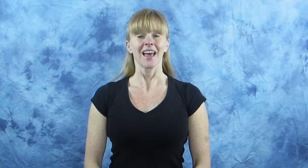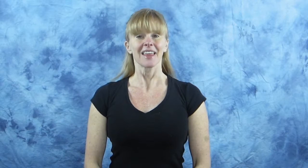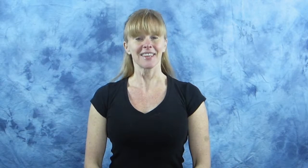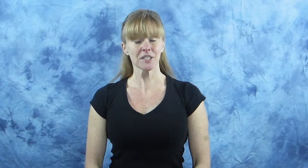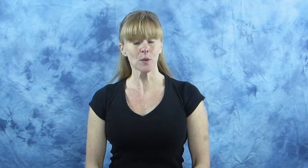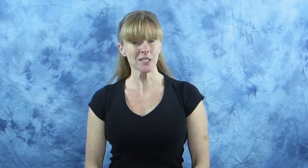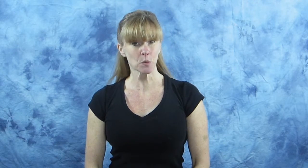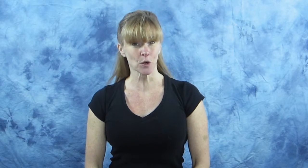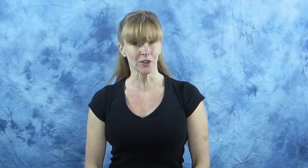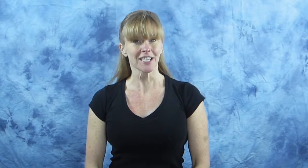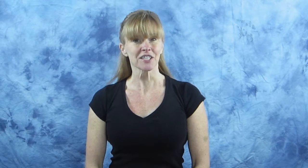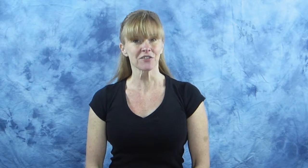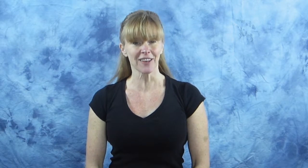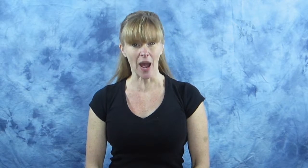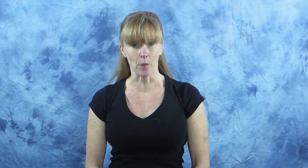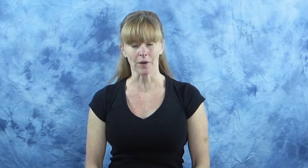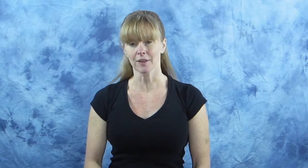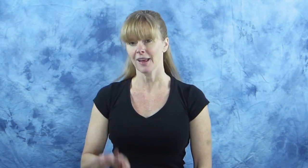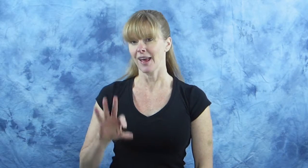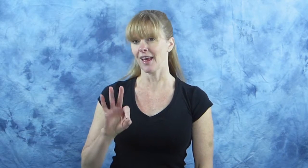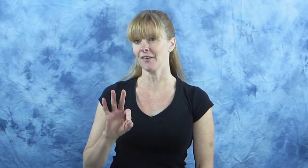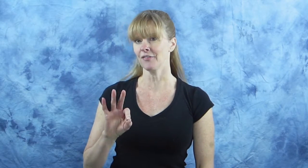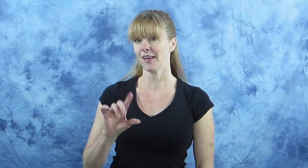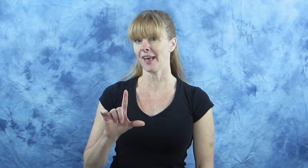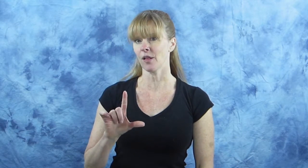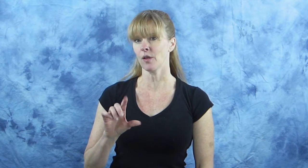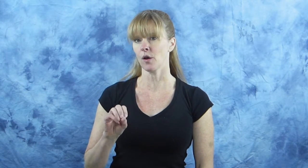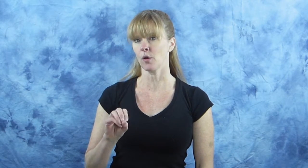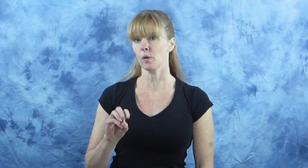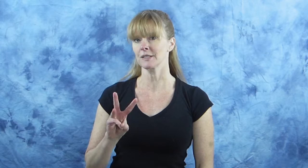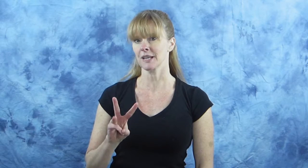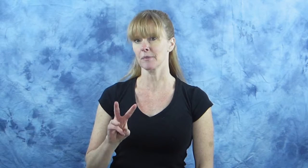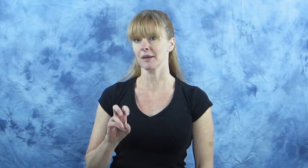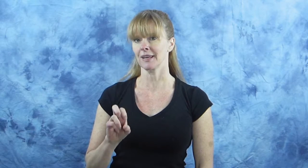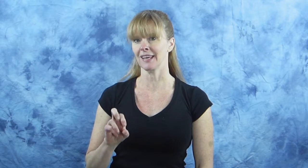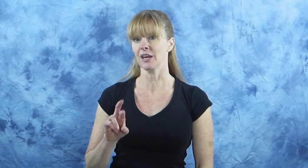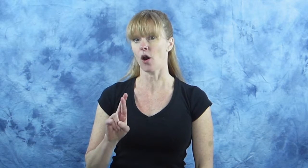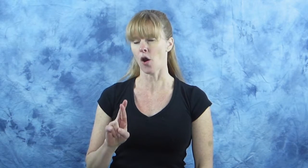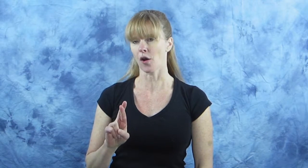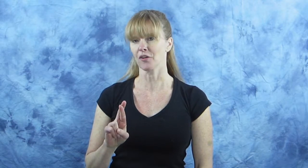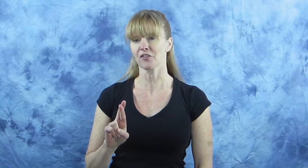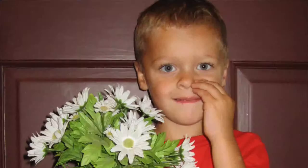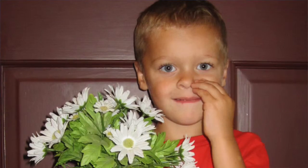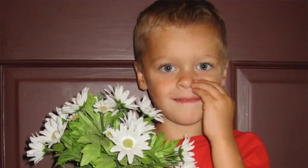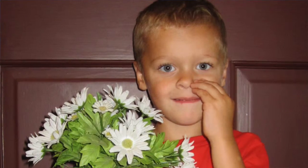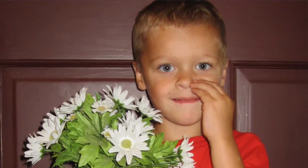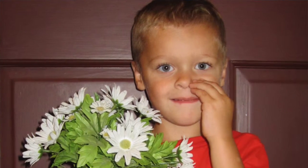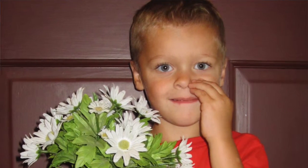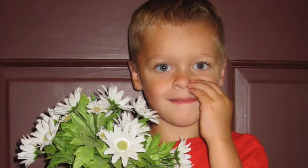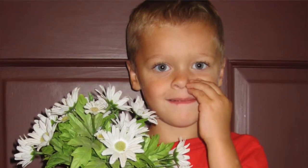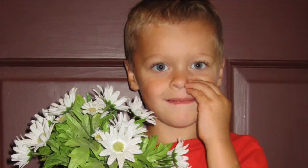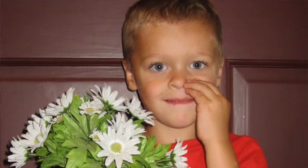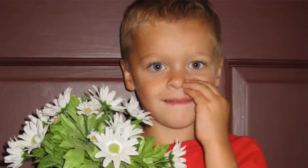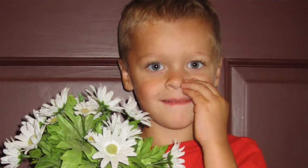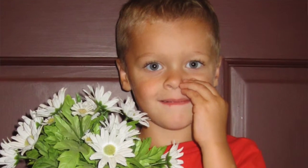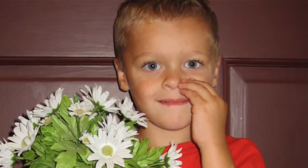This week's word is FLOWER. F-L-O-W-E-R, FLOWER. FLOWER is done